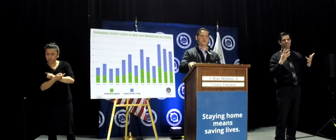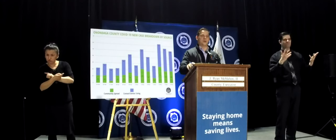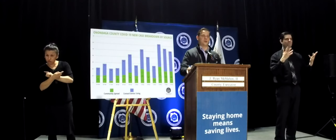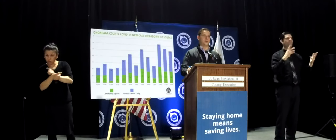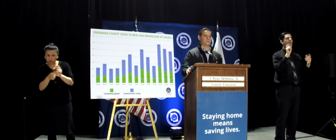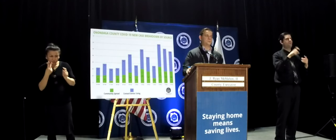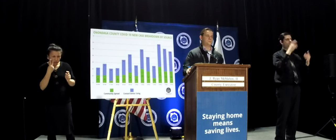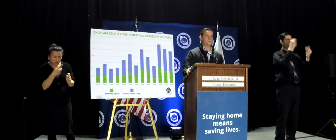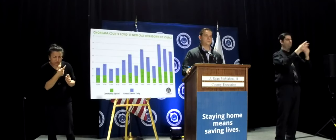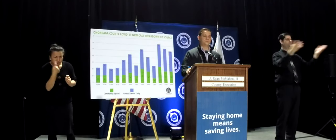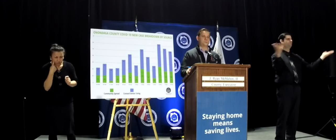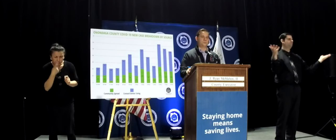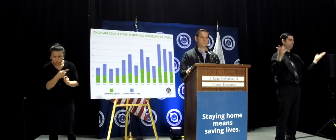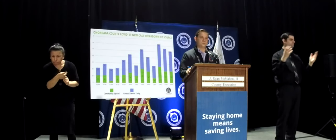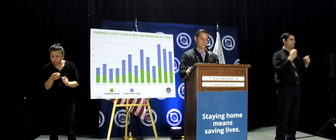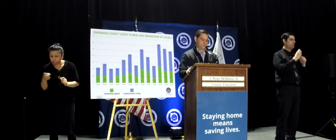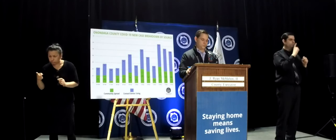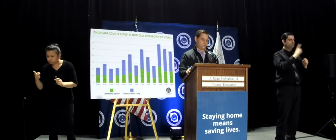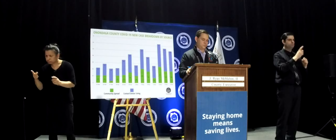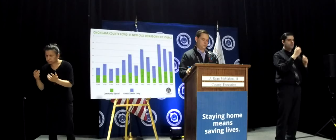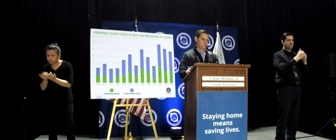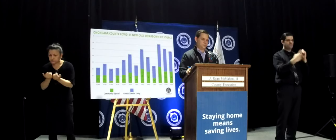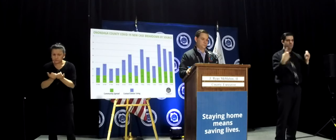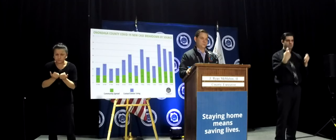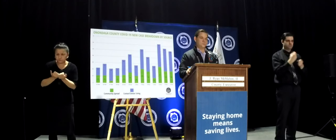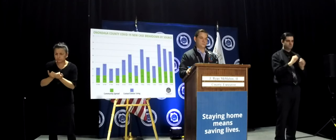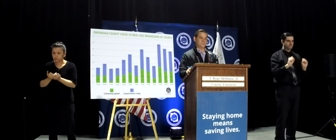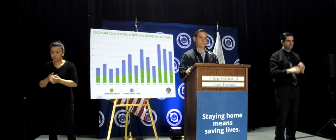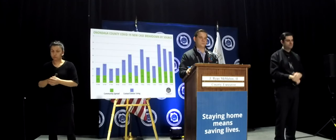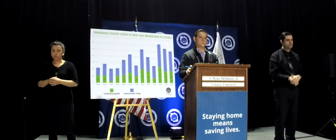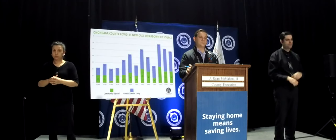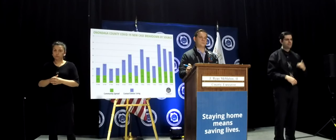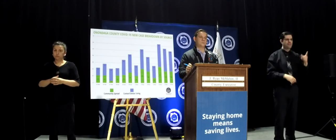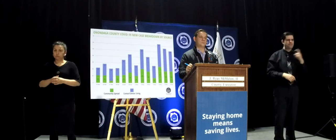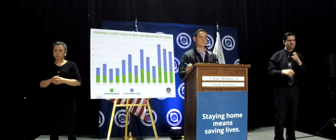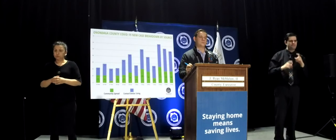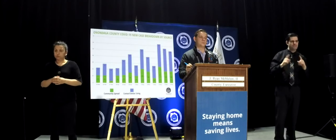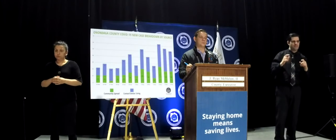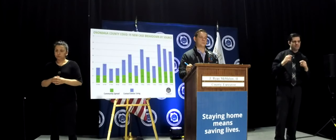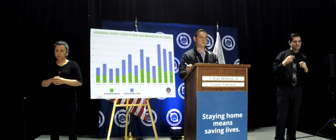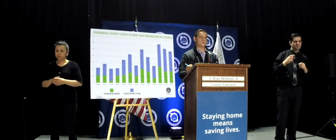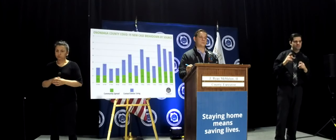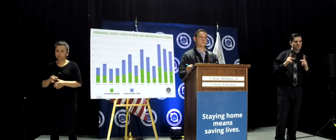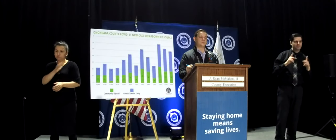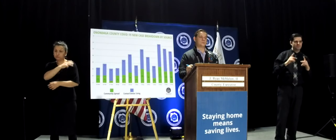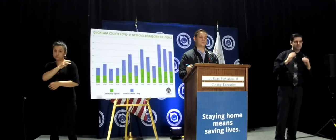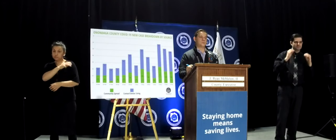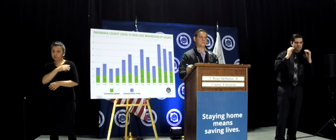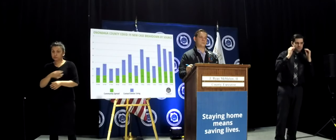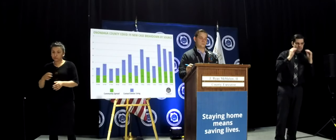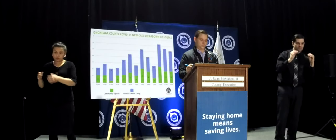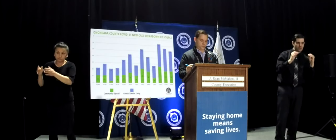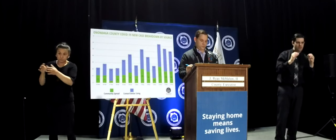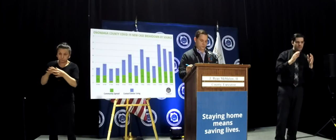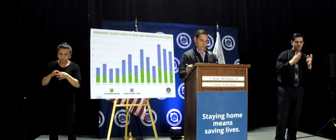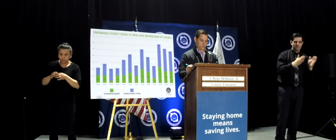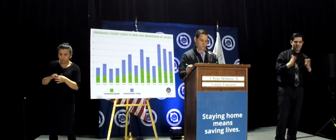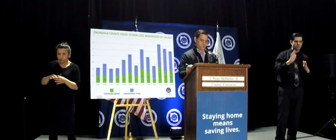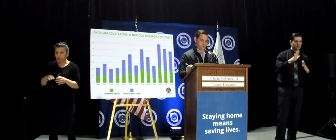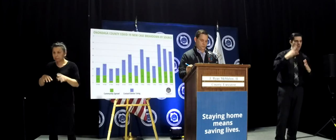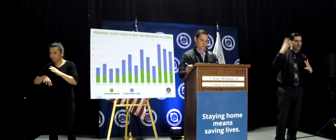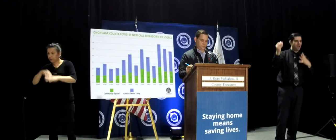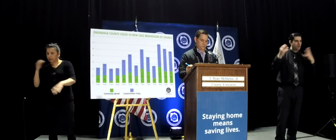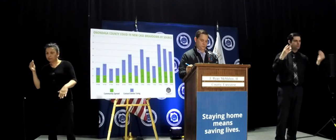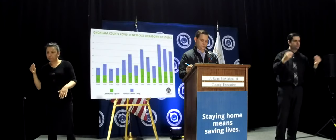of infrastructure. But haven't we been educated to plan our trips and not do this? Would you tell people this weekend, go to